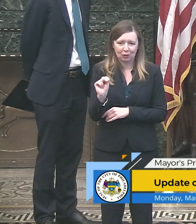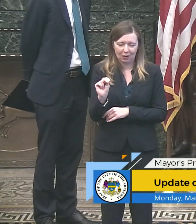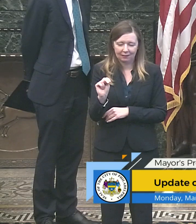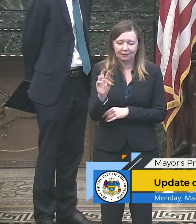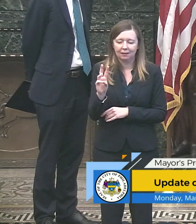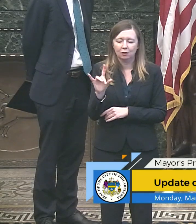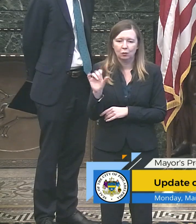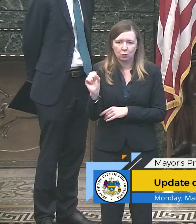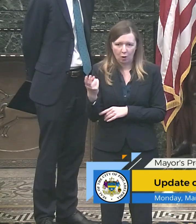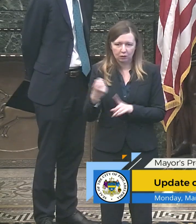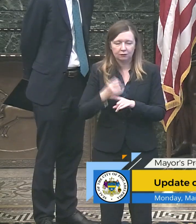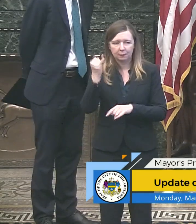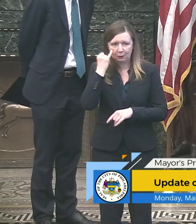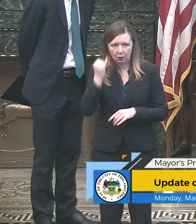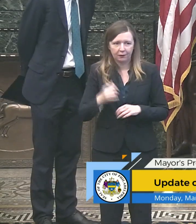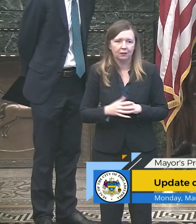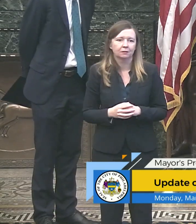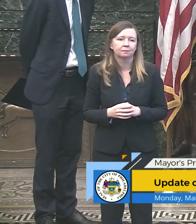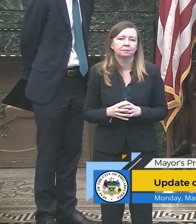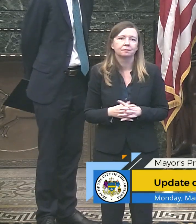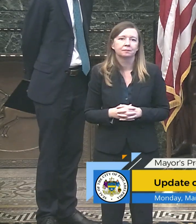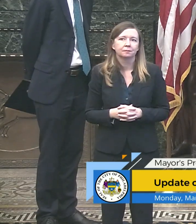of the Inquirer.